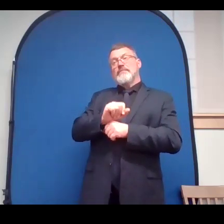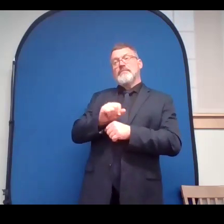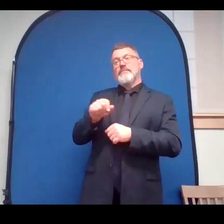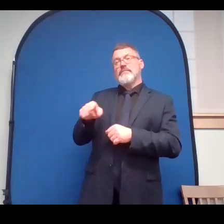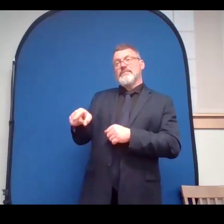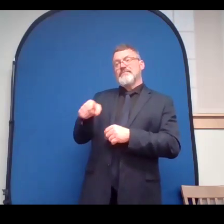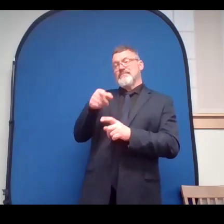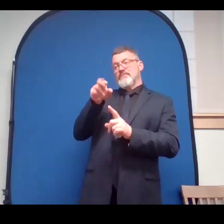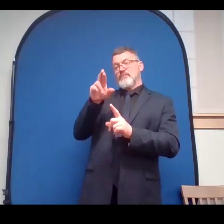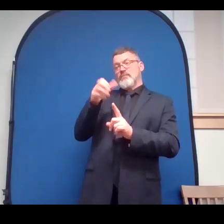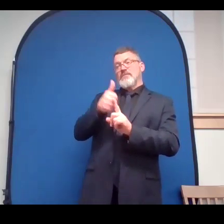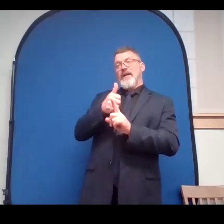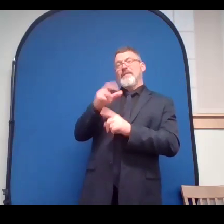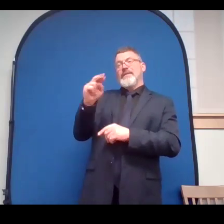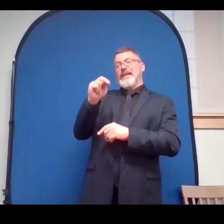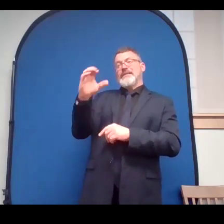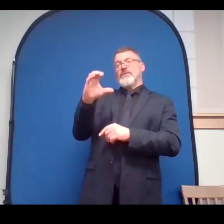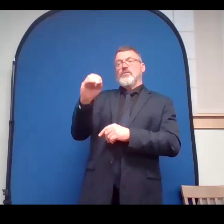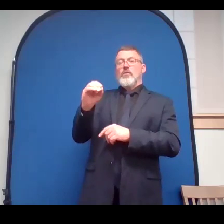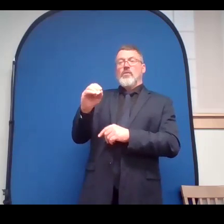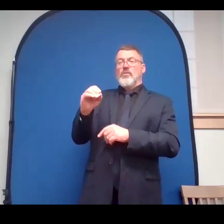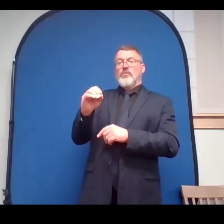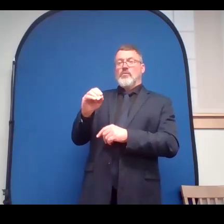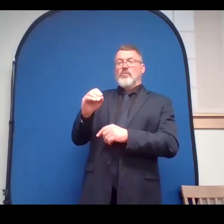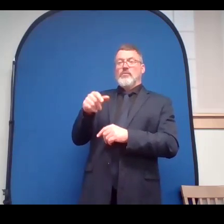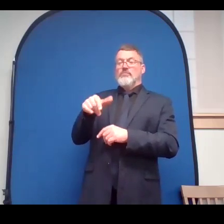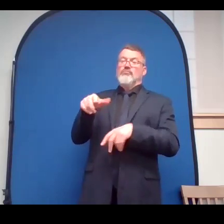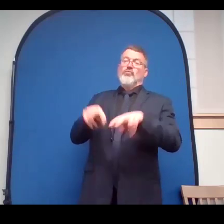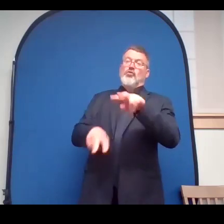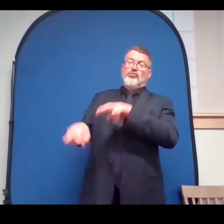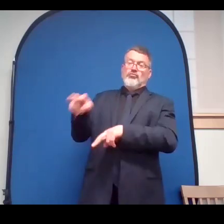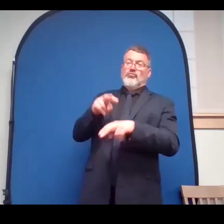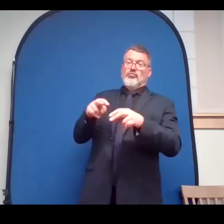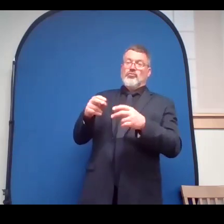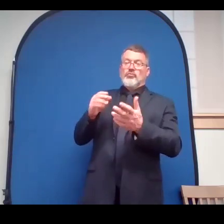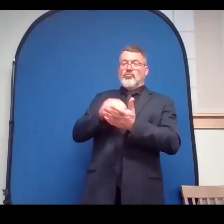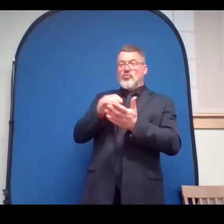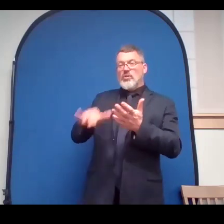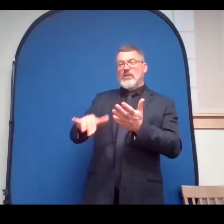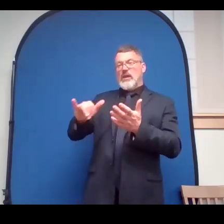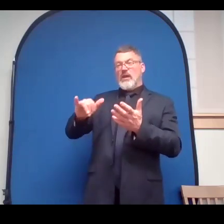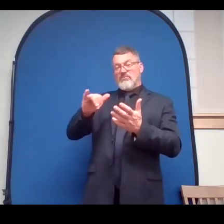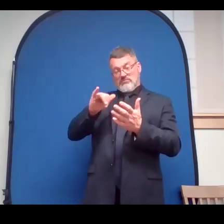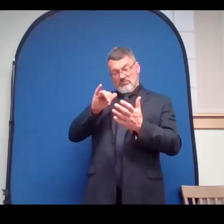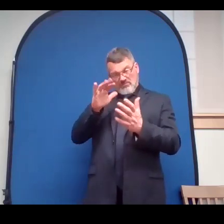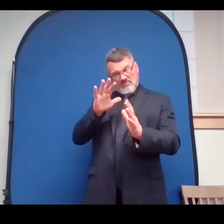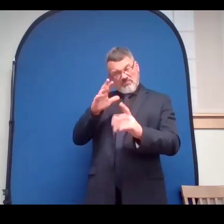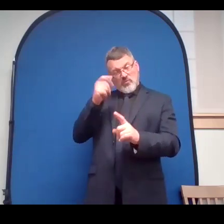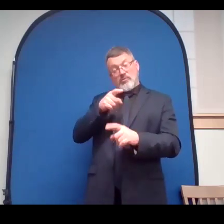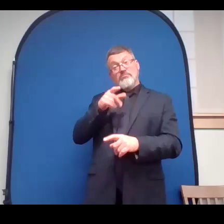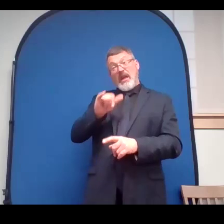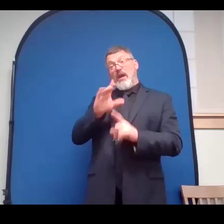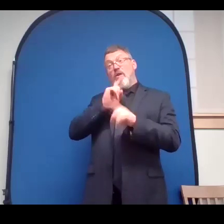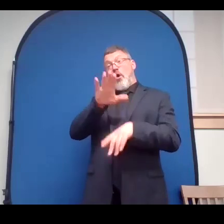grenade observing the cadets. So if that answers your question, sir. Okay. But you weren't involved